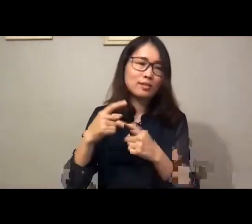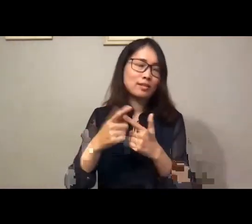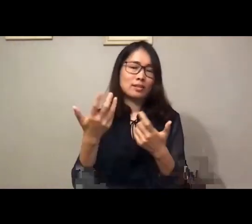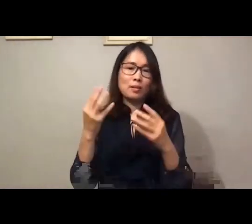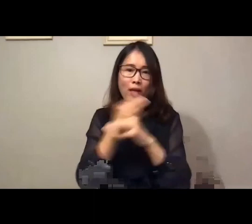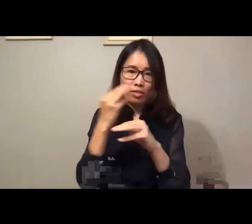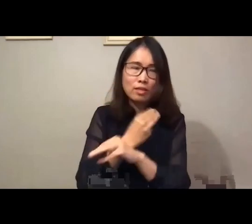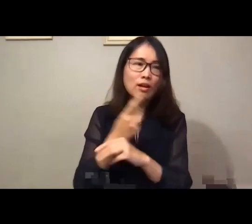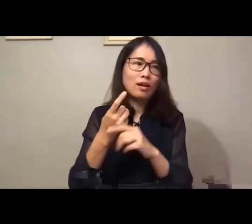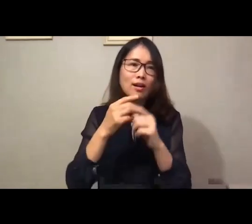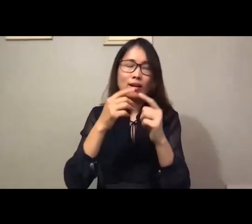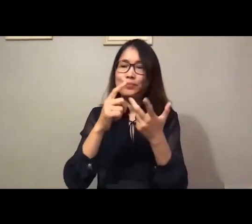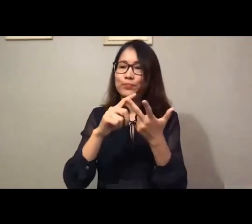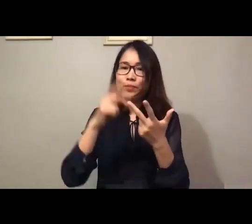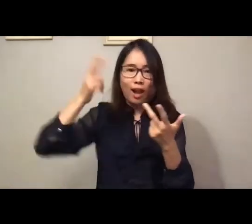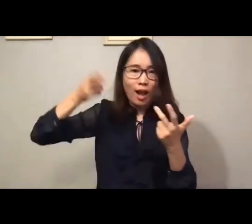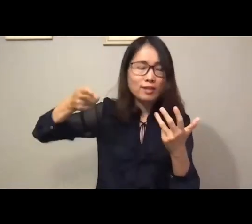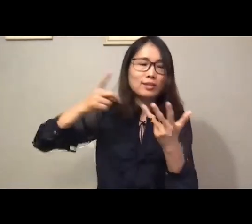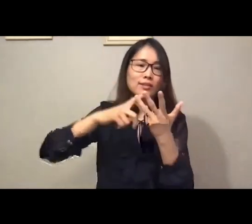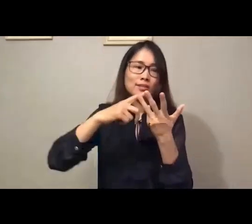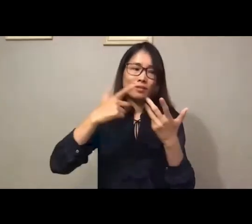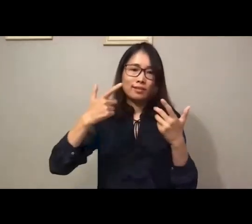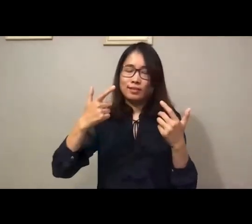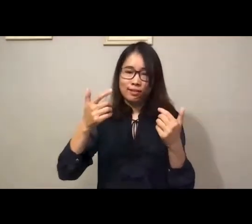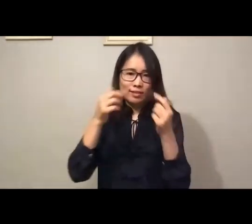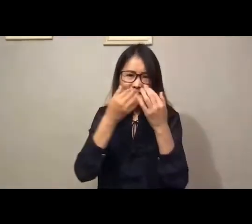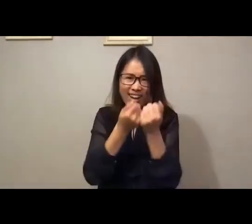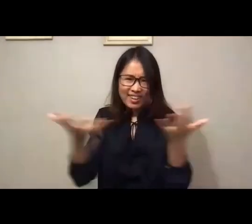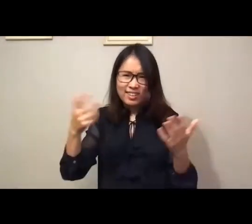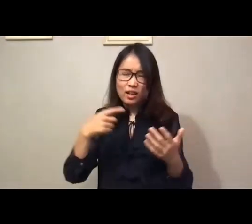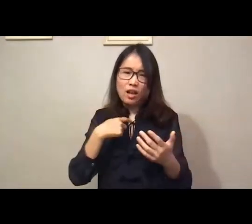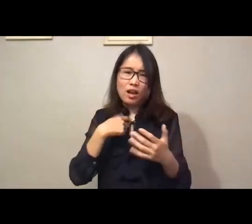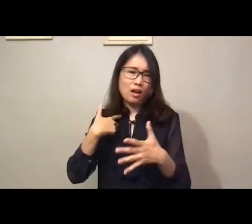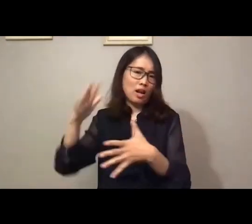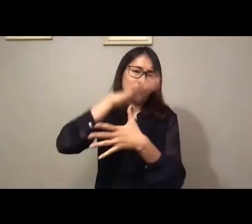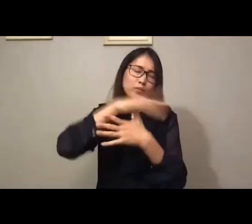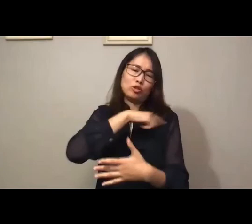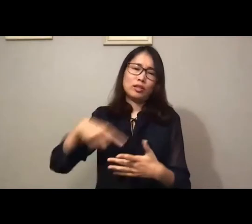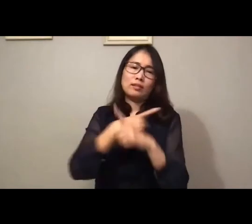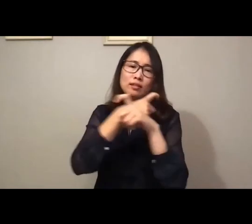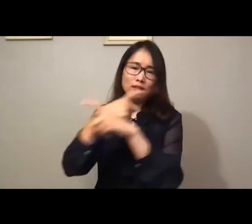But the curriculum for Chinese class, including math and history,